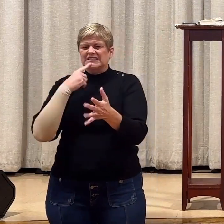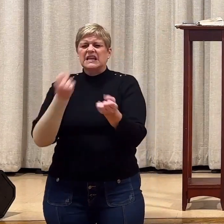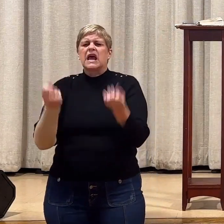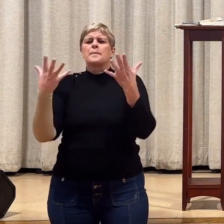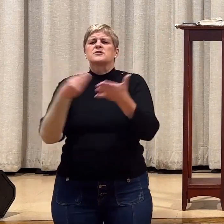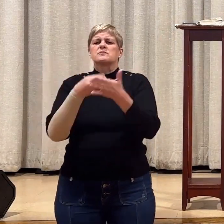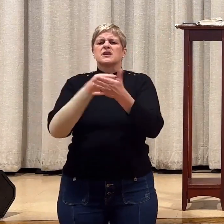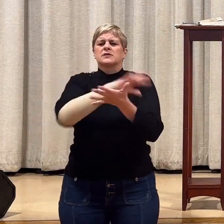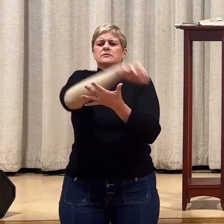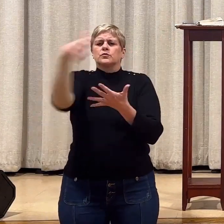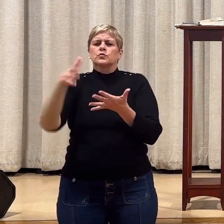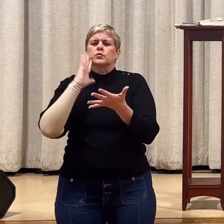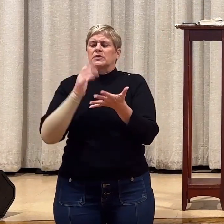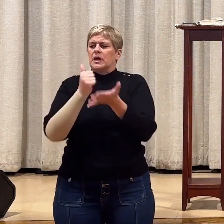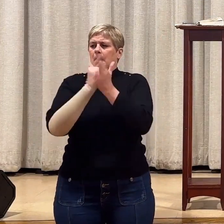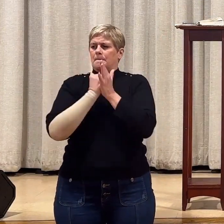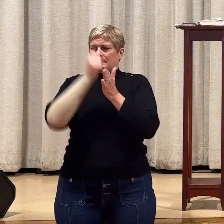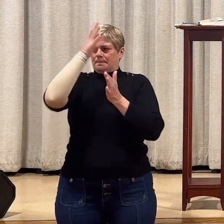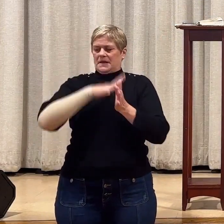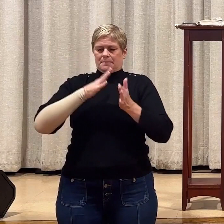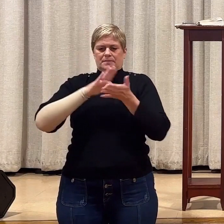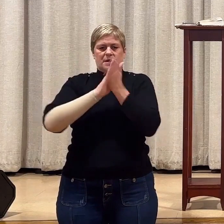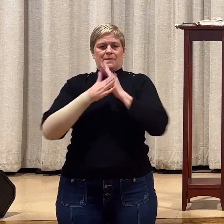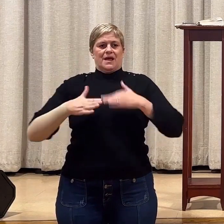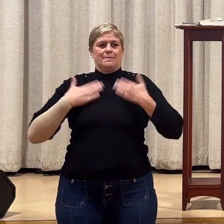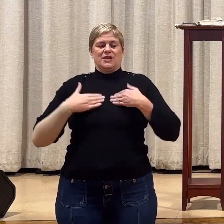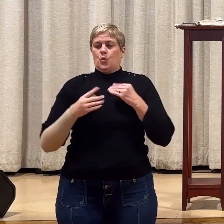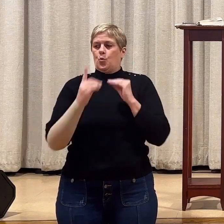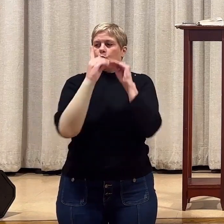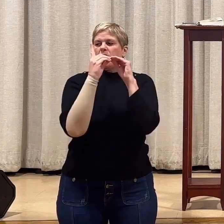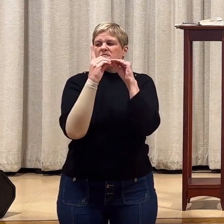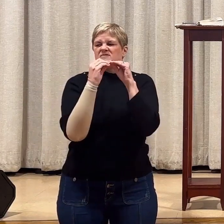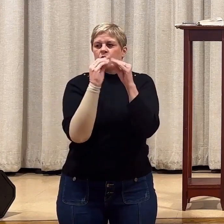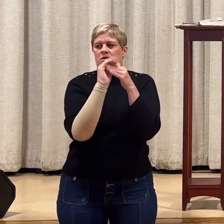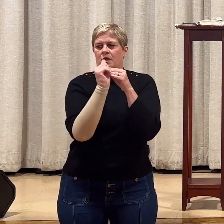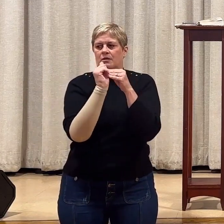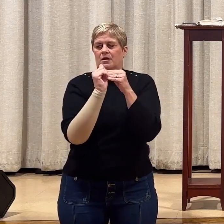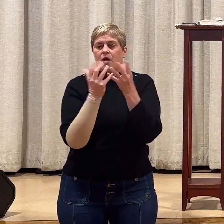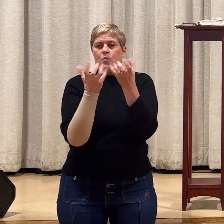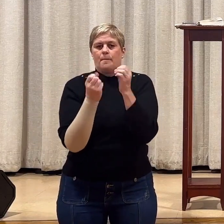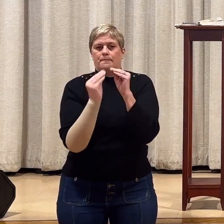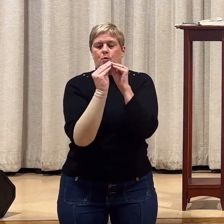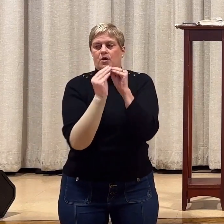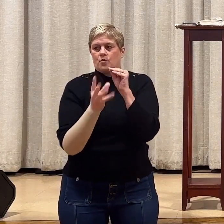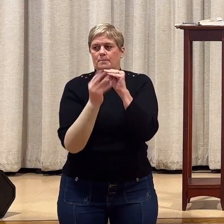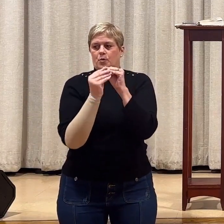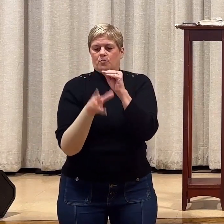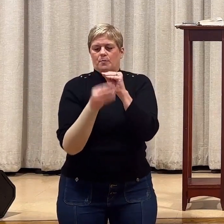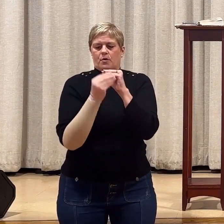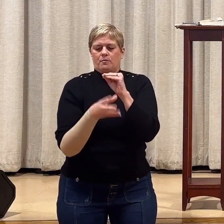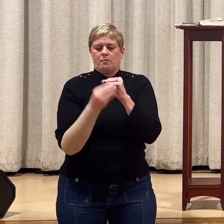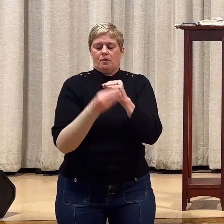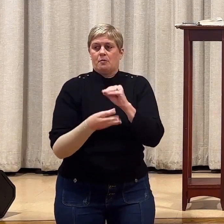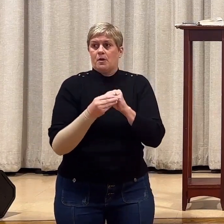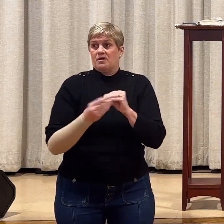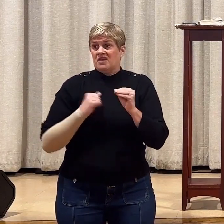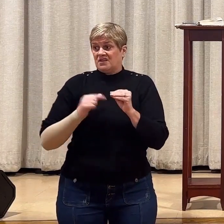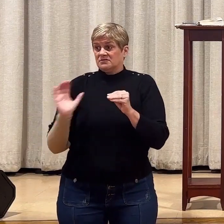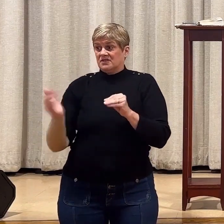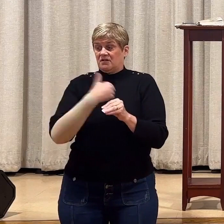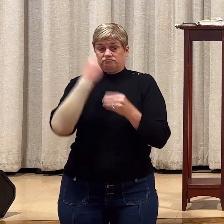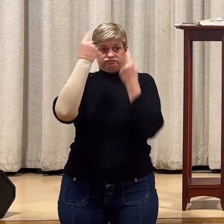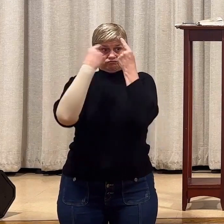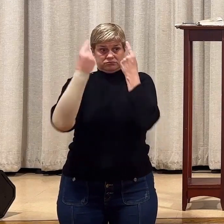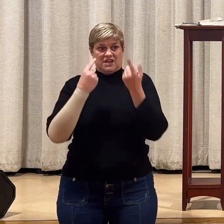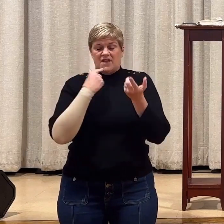a man happy? You know what he said? Just one more dollar. See, that's our mindset. If I just had a little bit more,